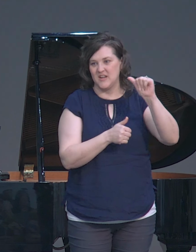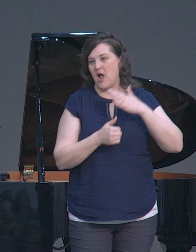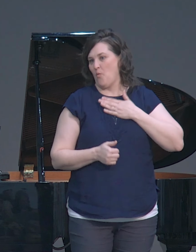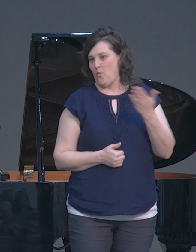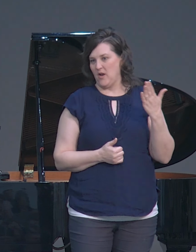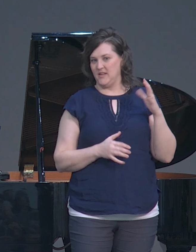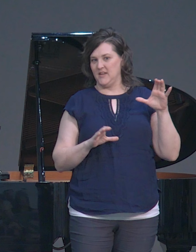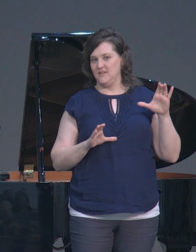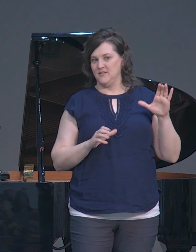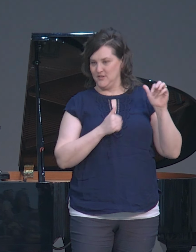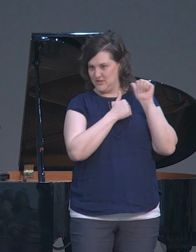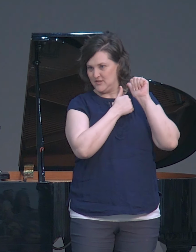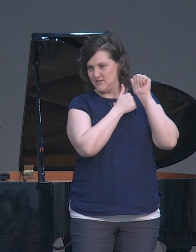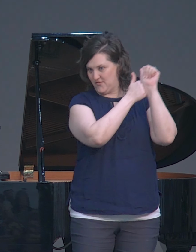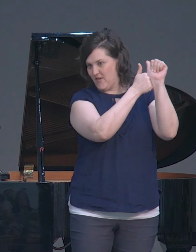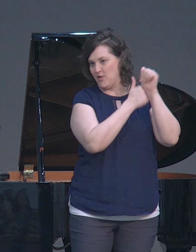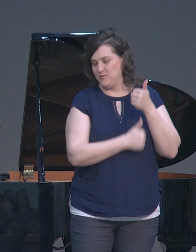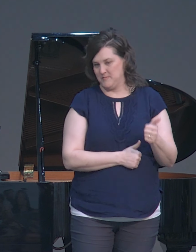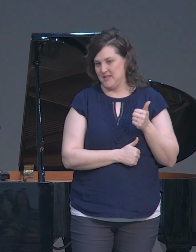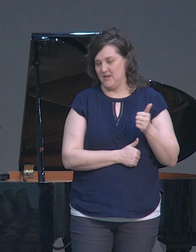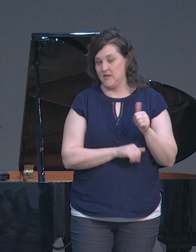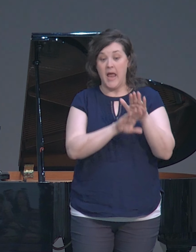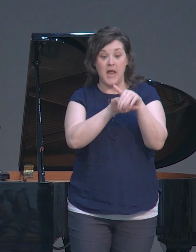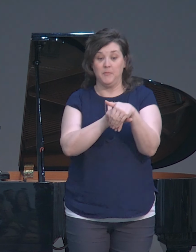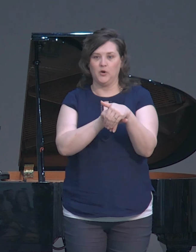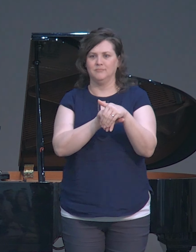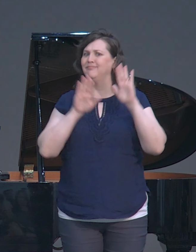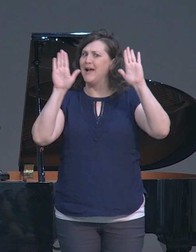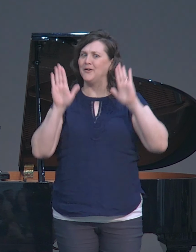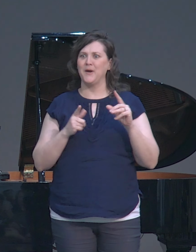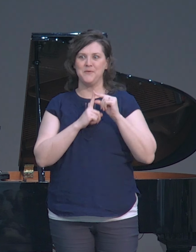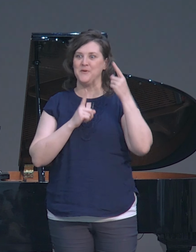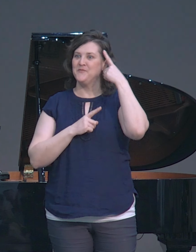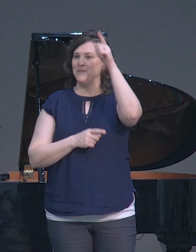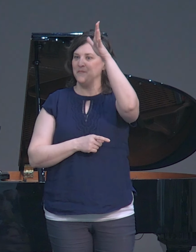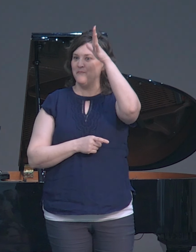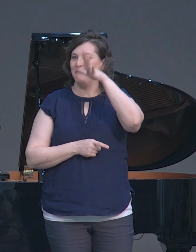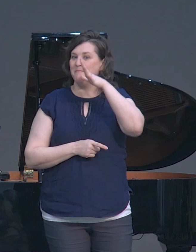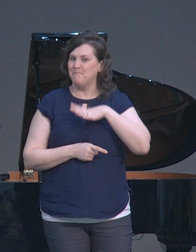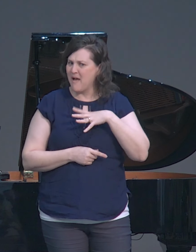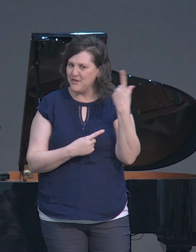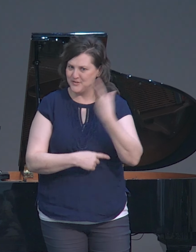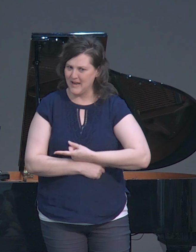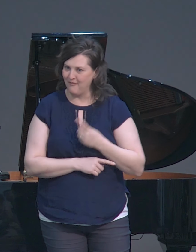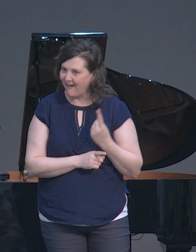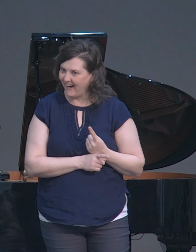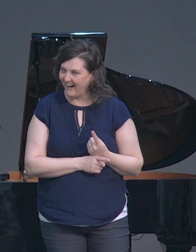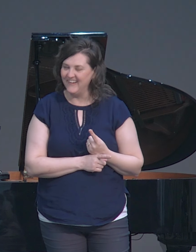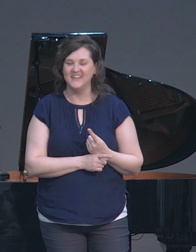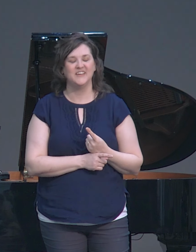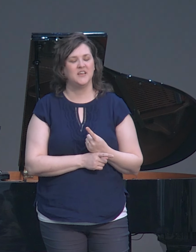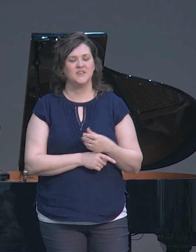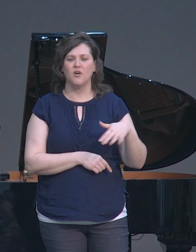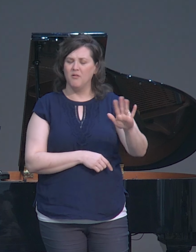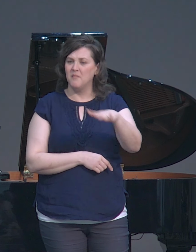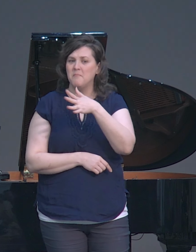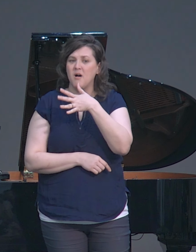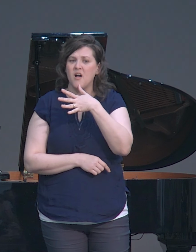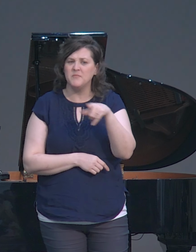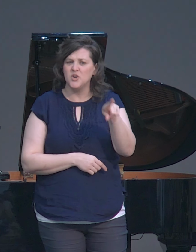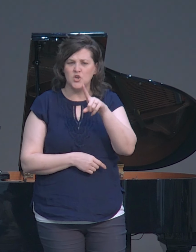Hypocrites, what a great word for Mother's Day. Let me ask you a question, moms. Do you hold your children to a standard